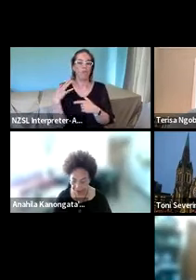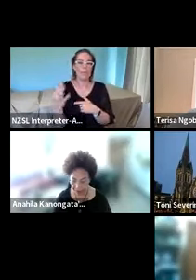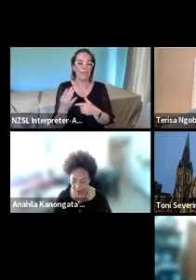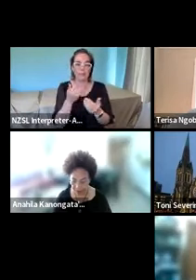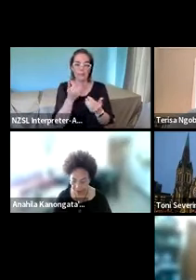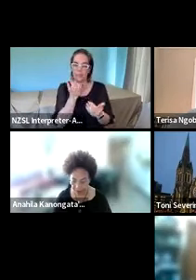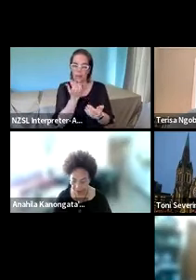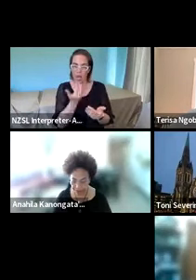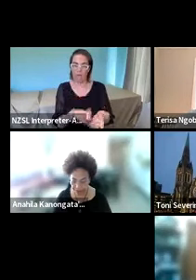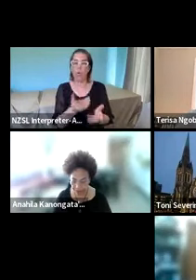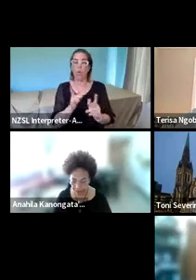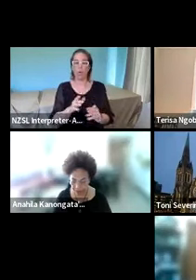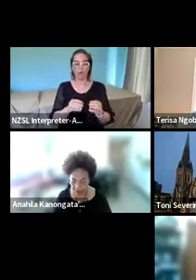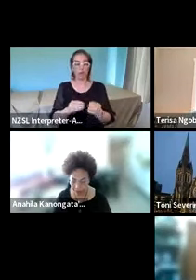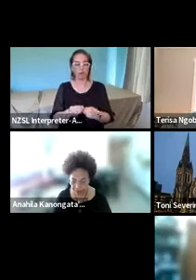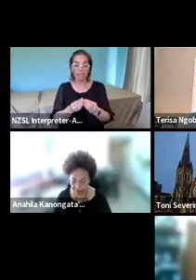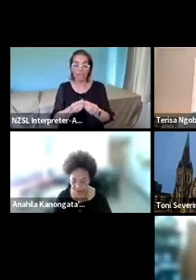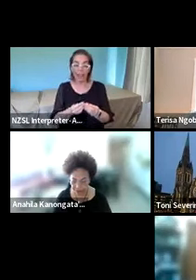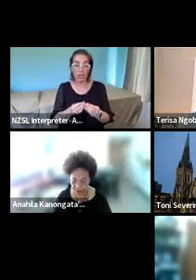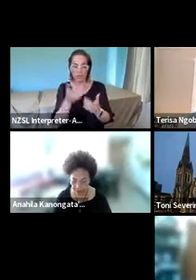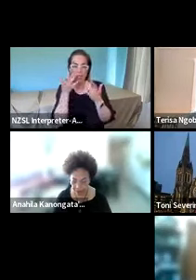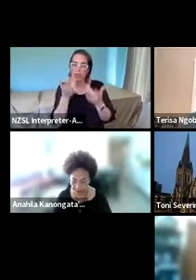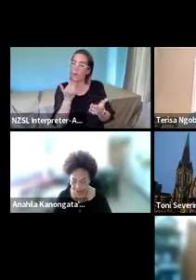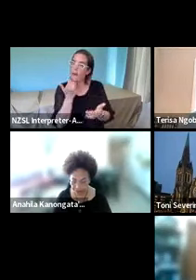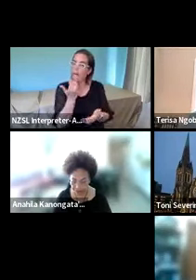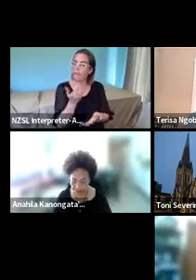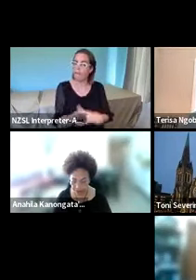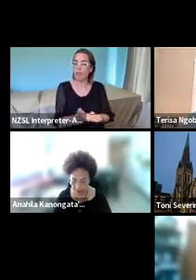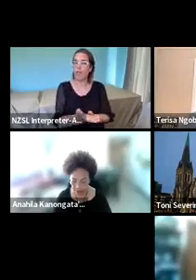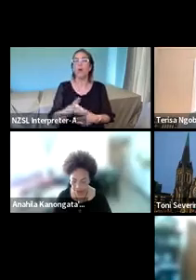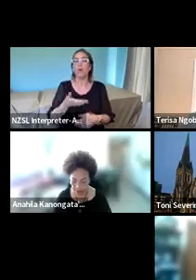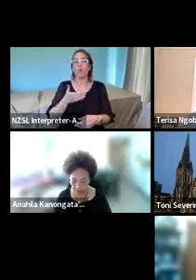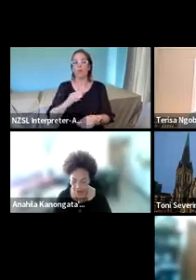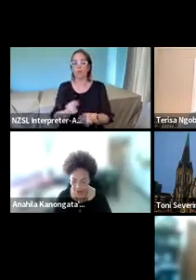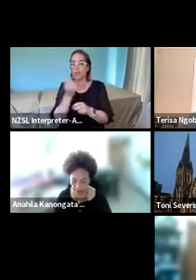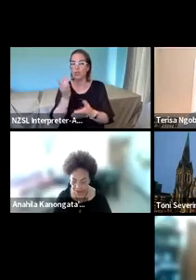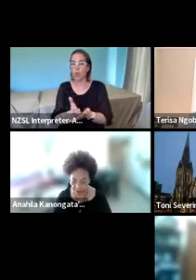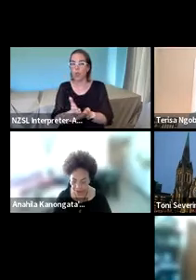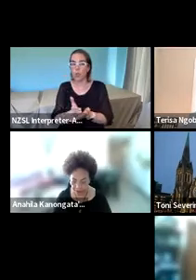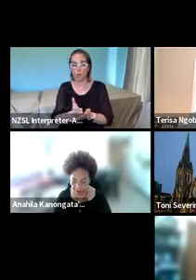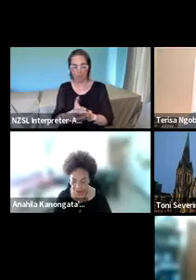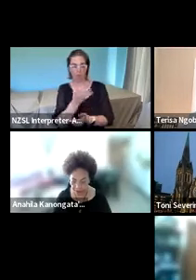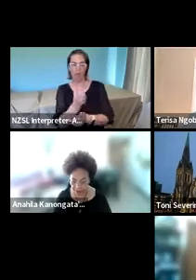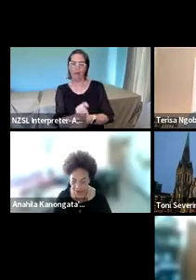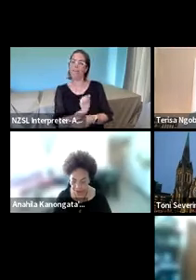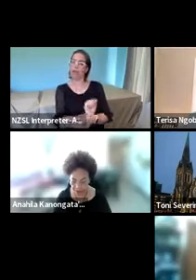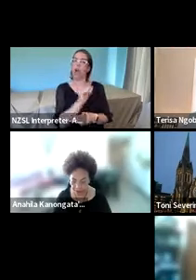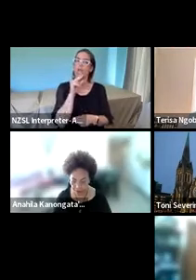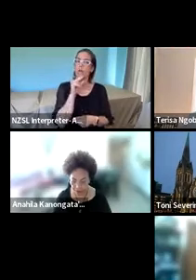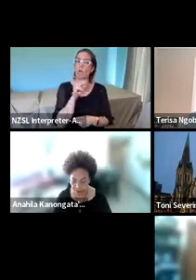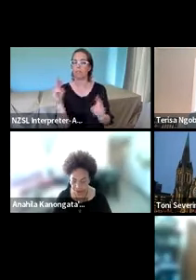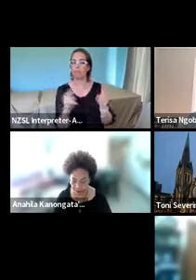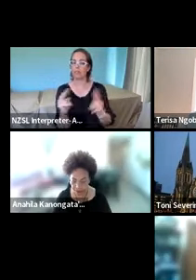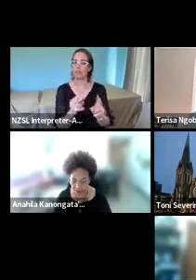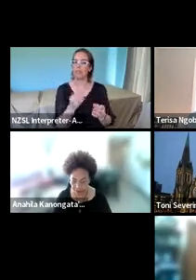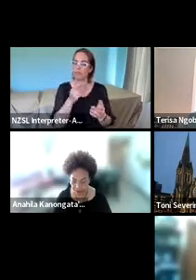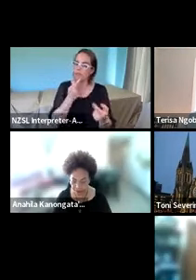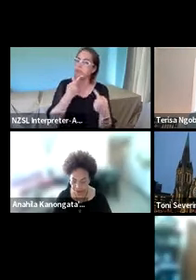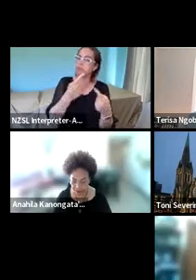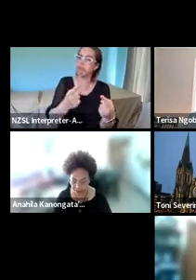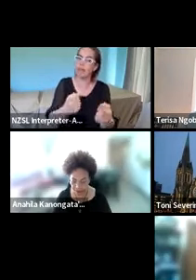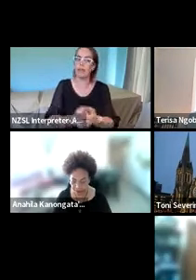absolutely vital if you really want to actually enable our disabled workers to actually have a voice, and also have a way of addressing